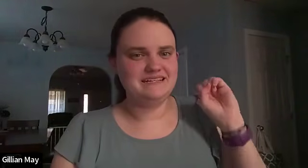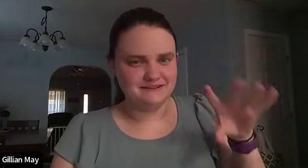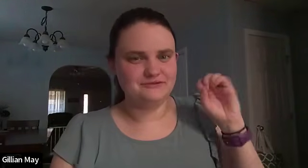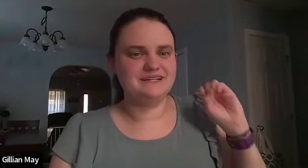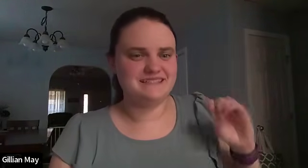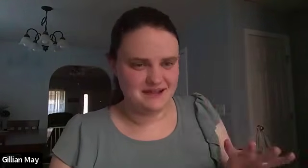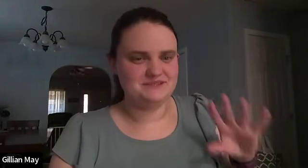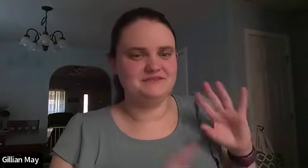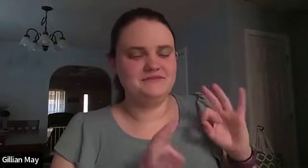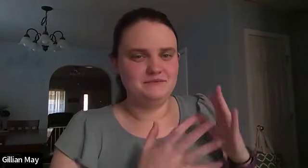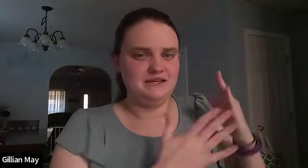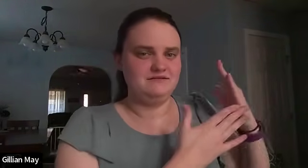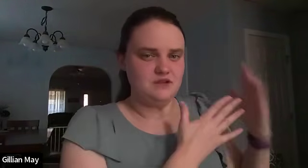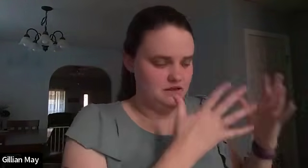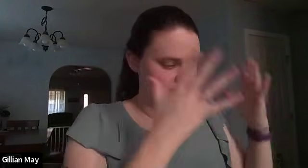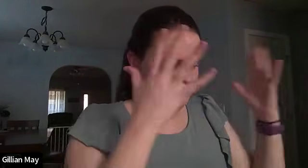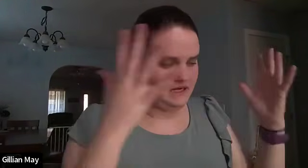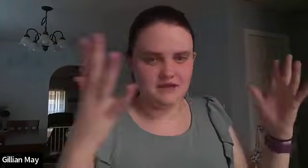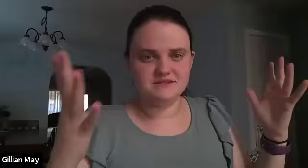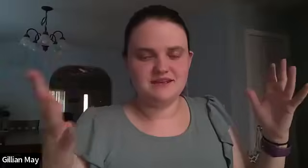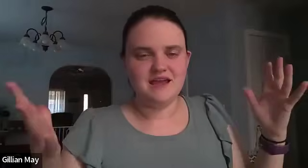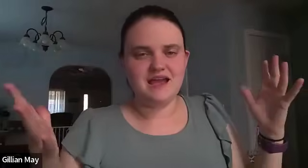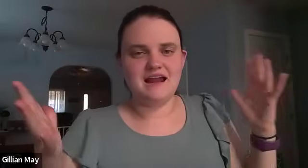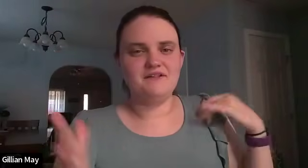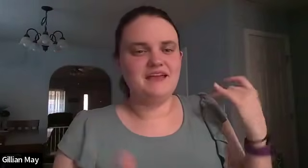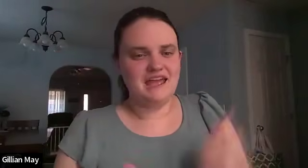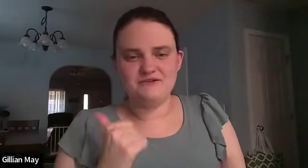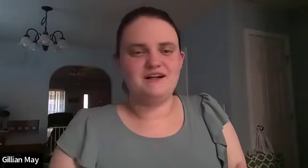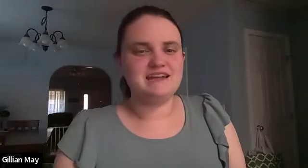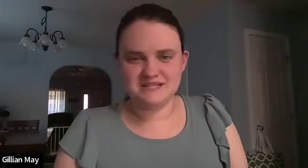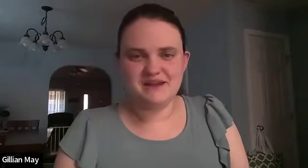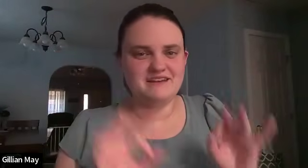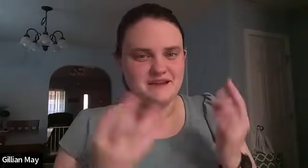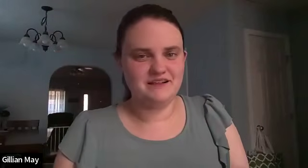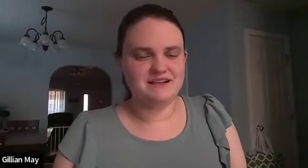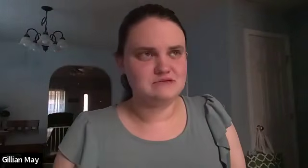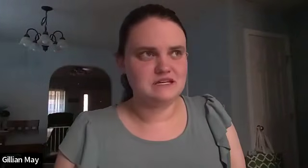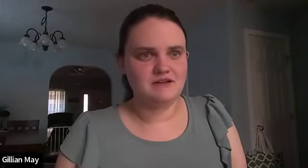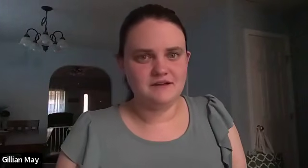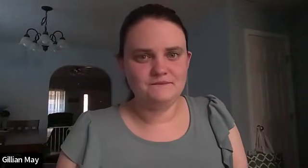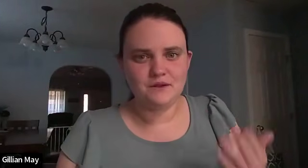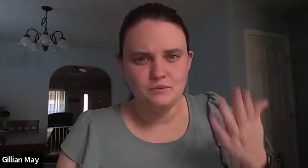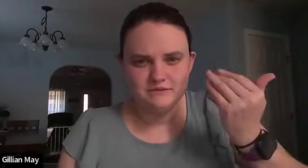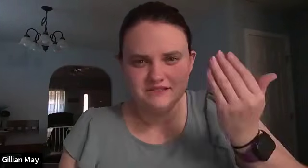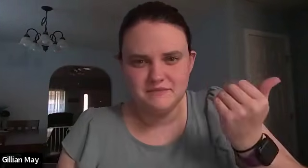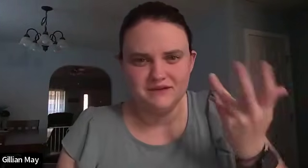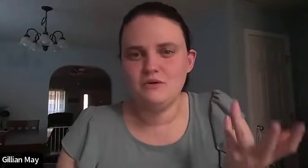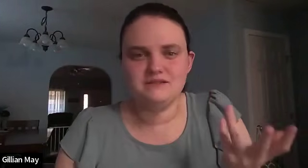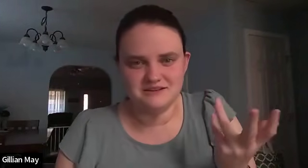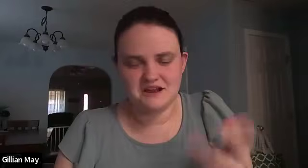many different types of family like family names. And I felt like every time we had a family class, it was like, okay, What's coming? Who else is going to